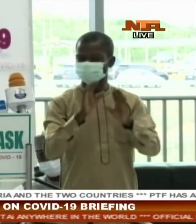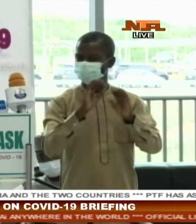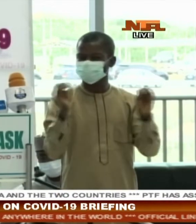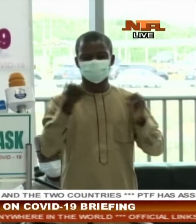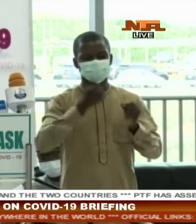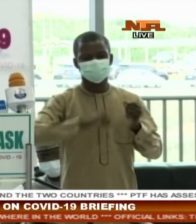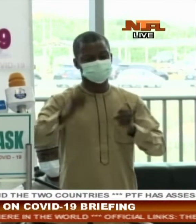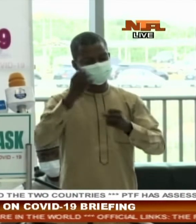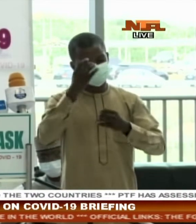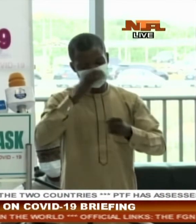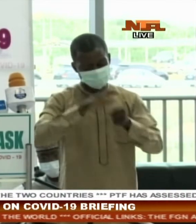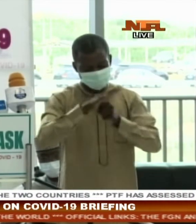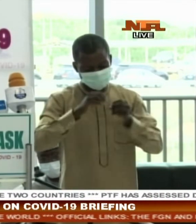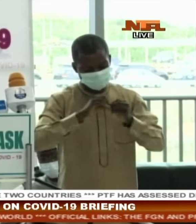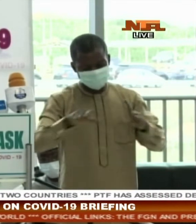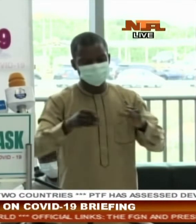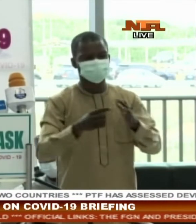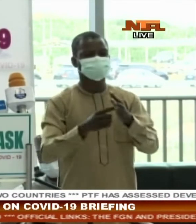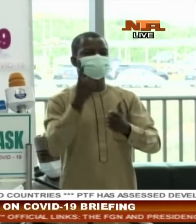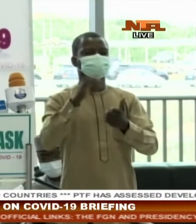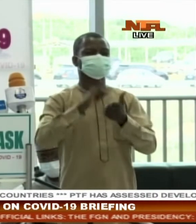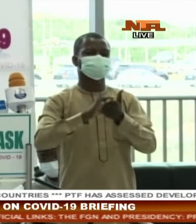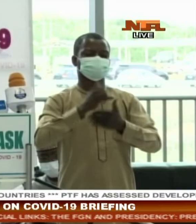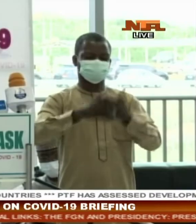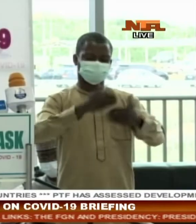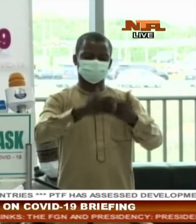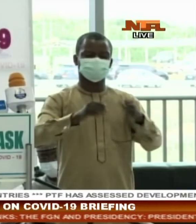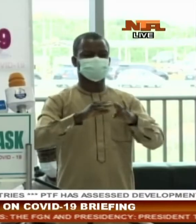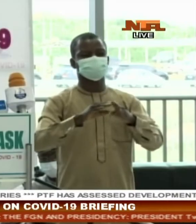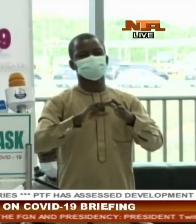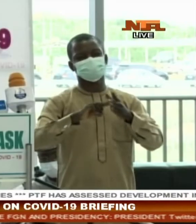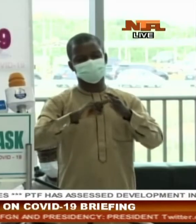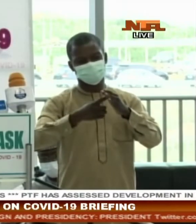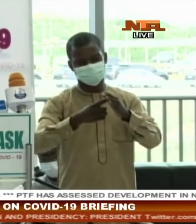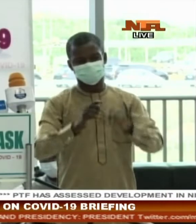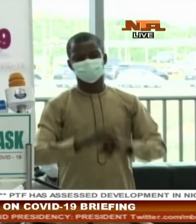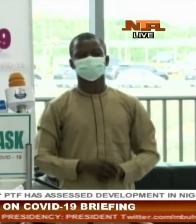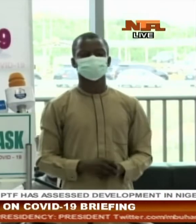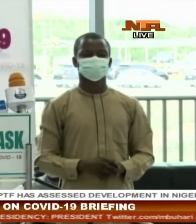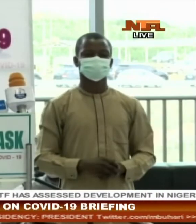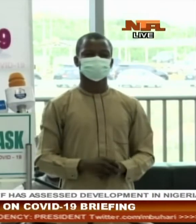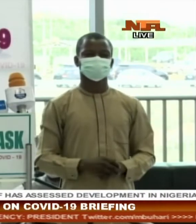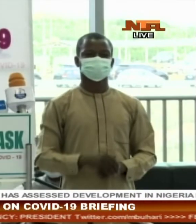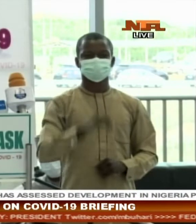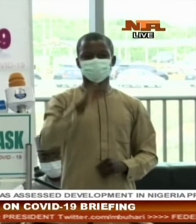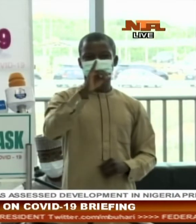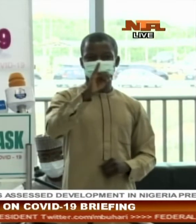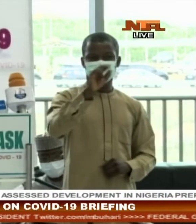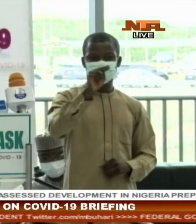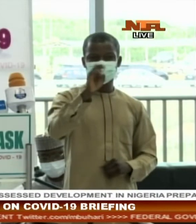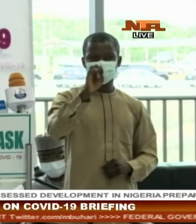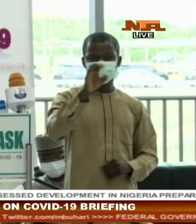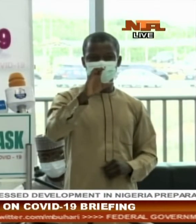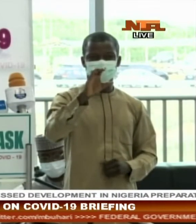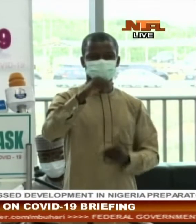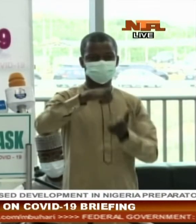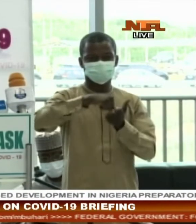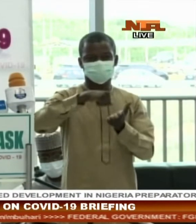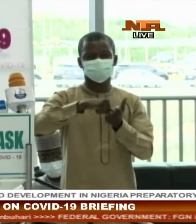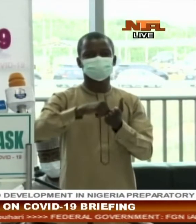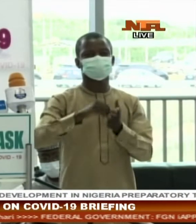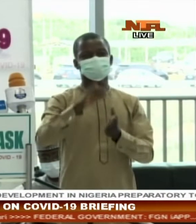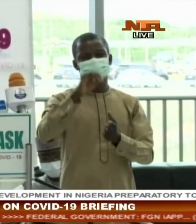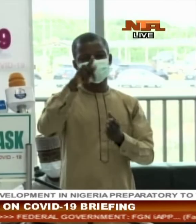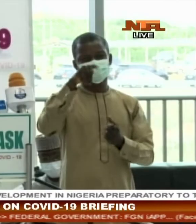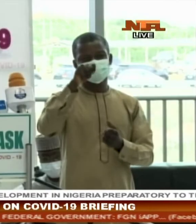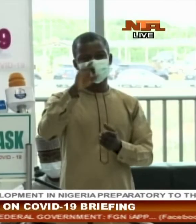COVID-19 when this process starts. For INEC, the PTF continues to work closely